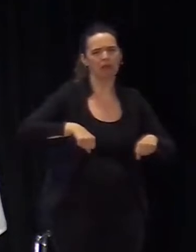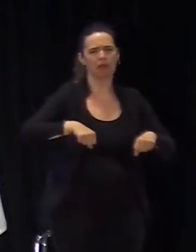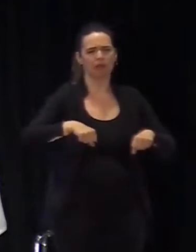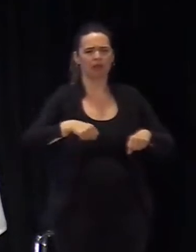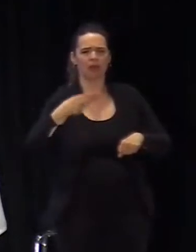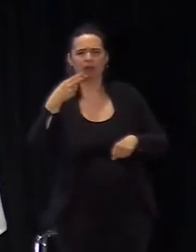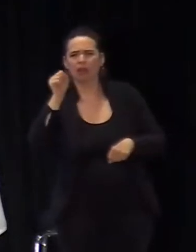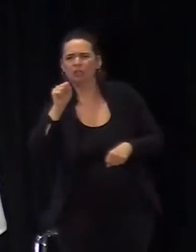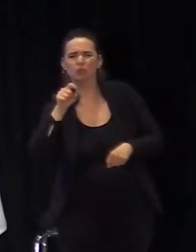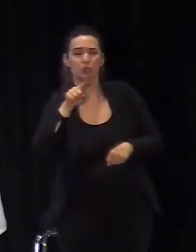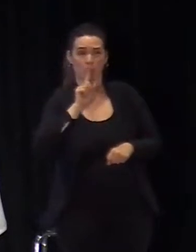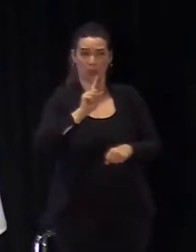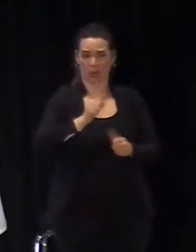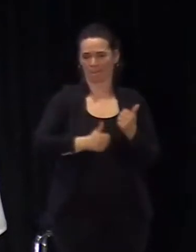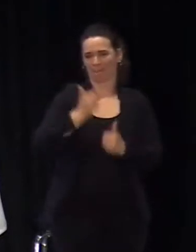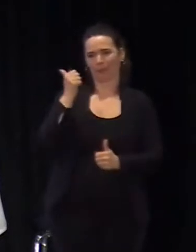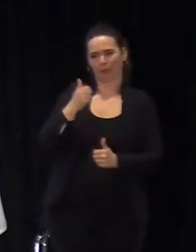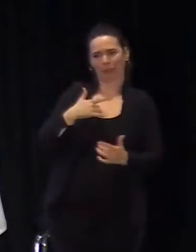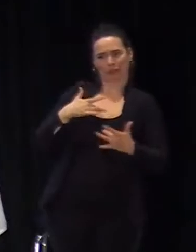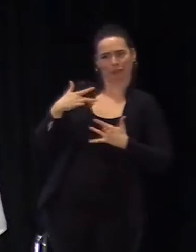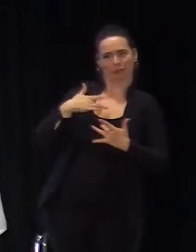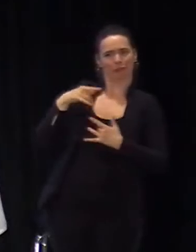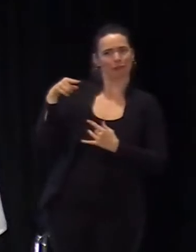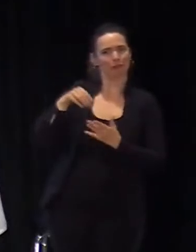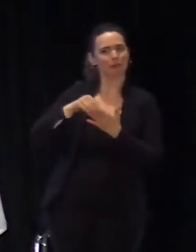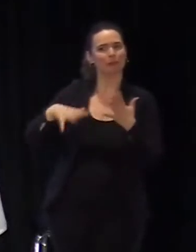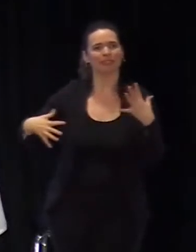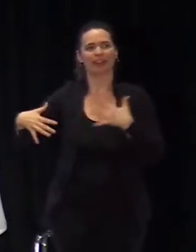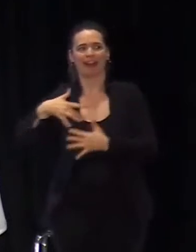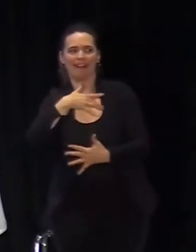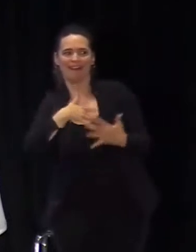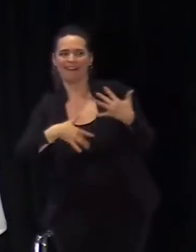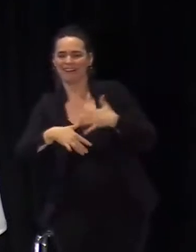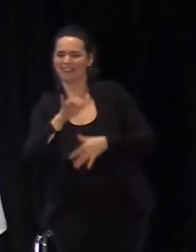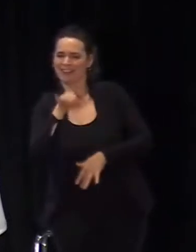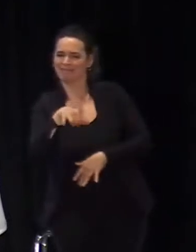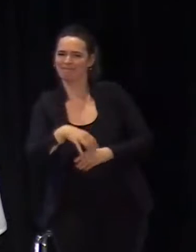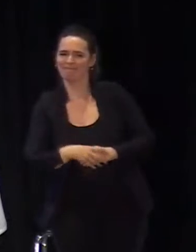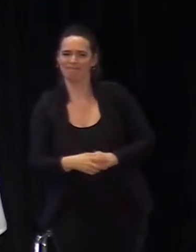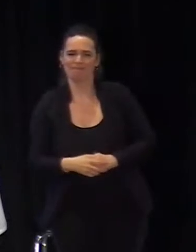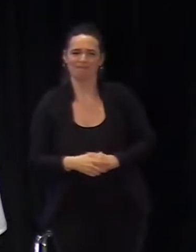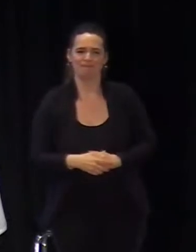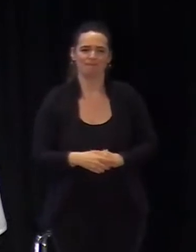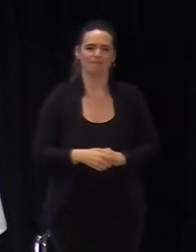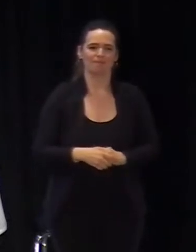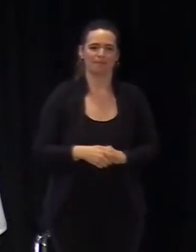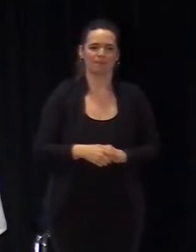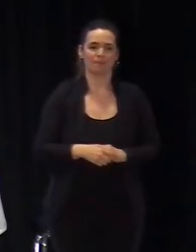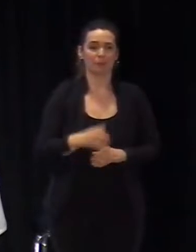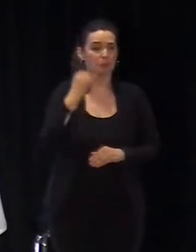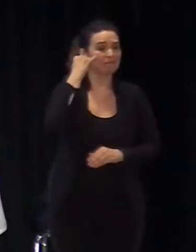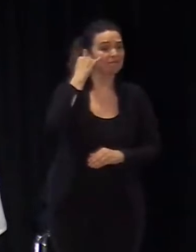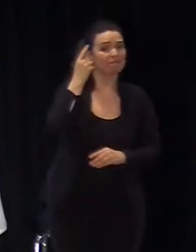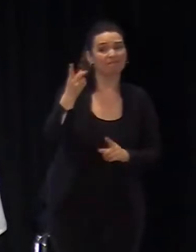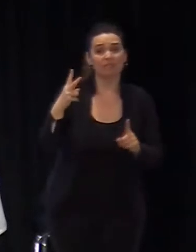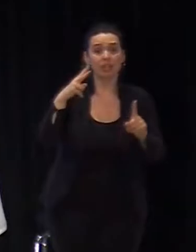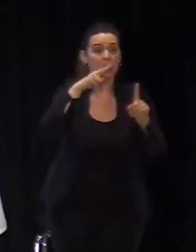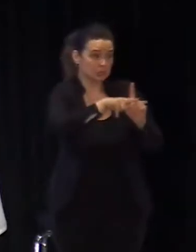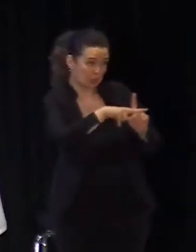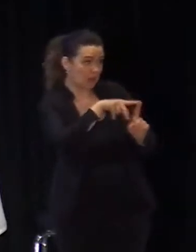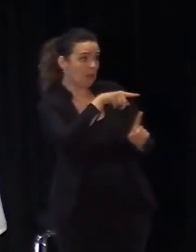what Dr. Gupta is comfortable with is essentially 6 feet around the person. If you have assigned seating, that's all that gets